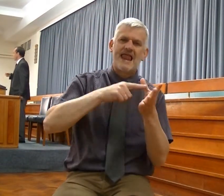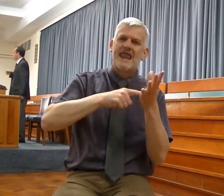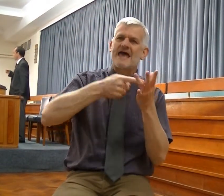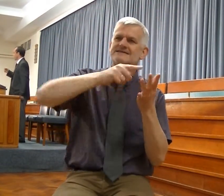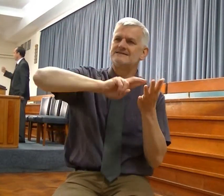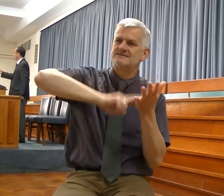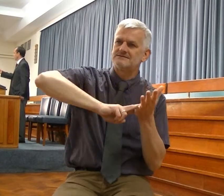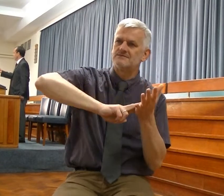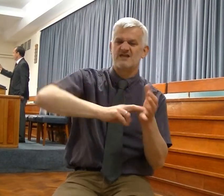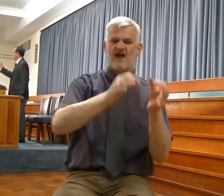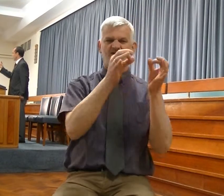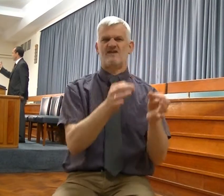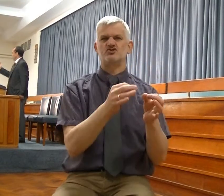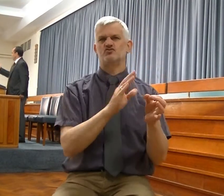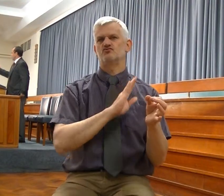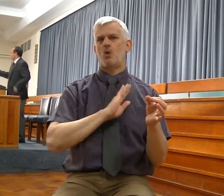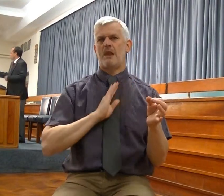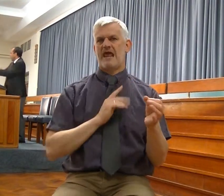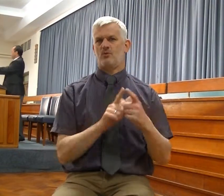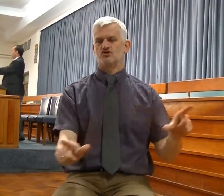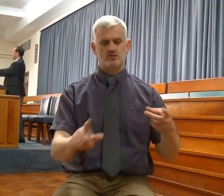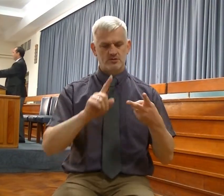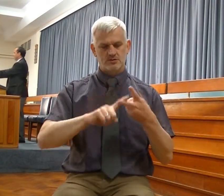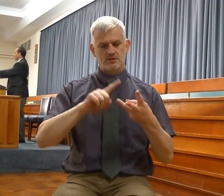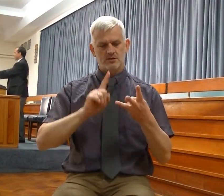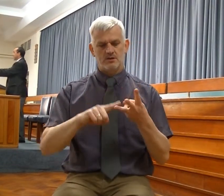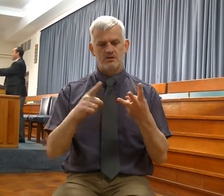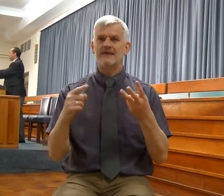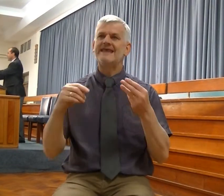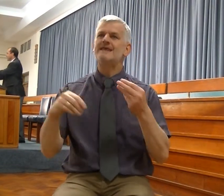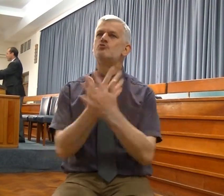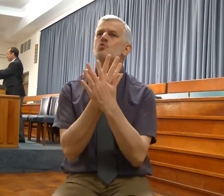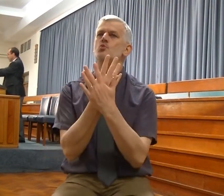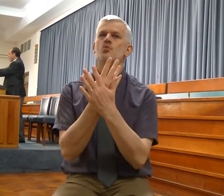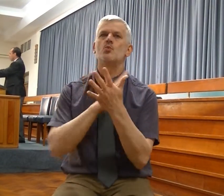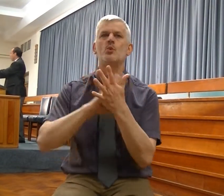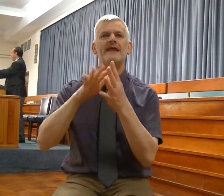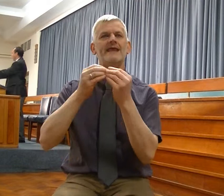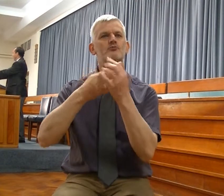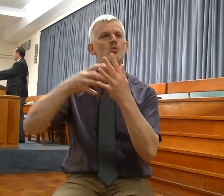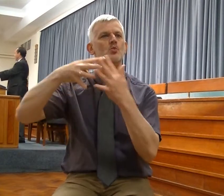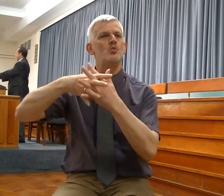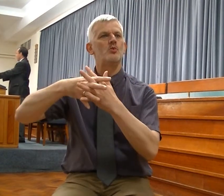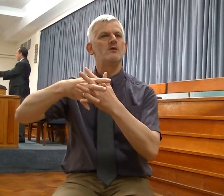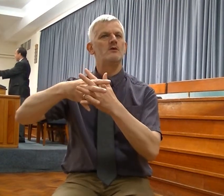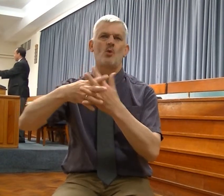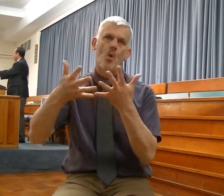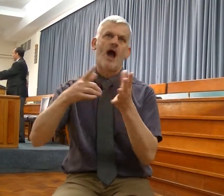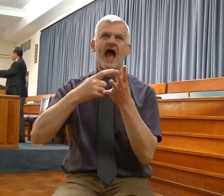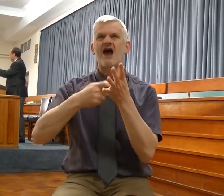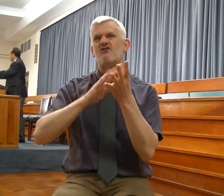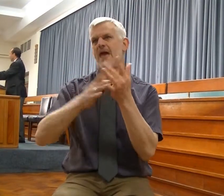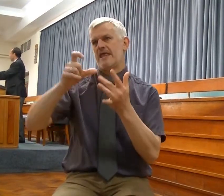But it was written also in Hebrew, which was the common people language. Aramaic was the common people language.